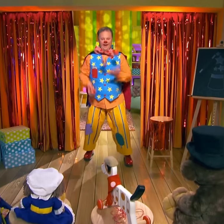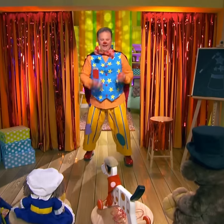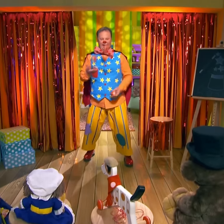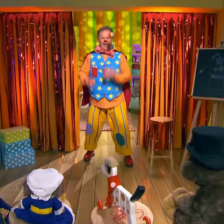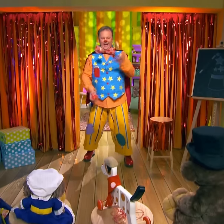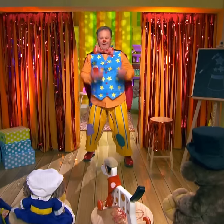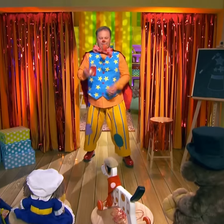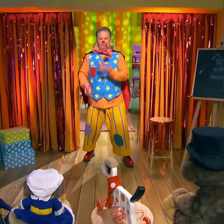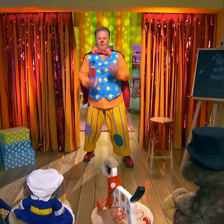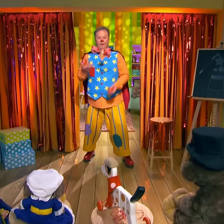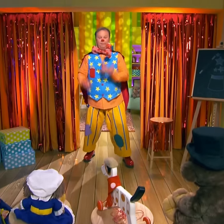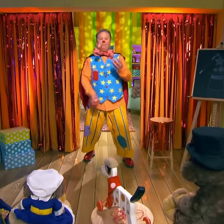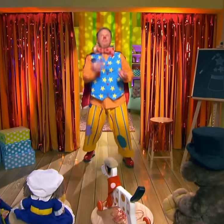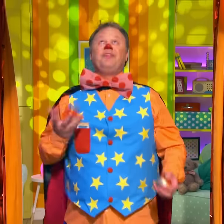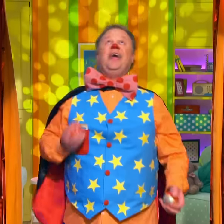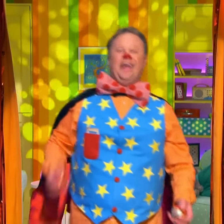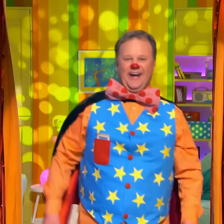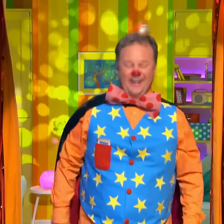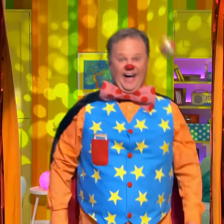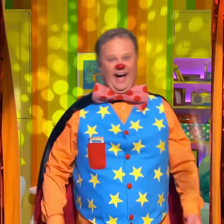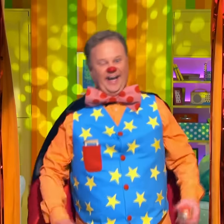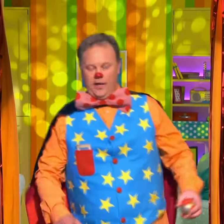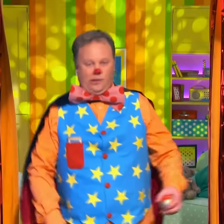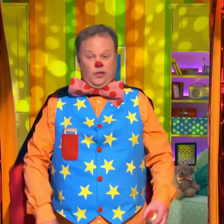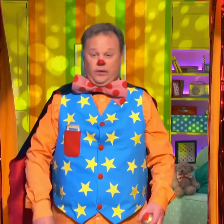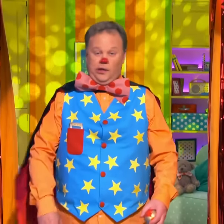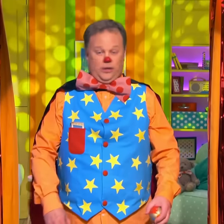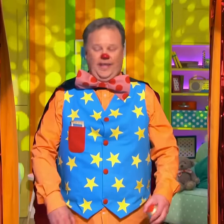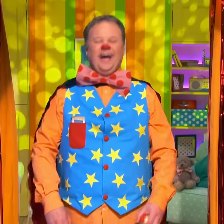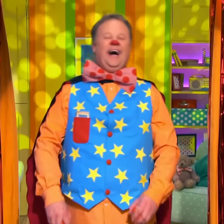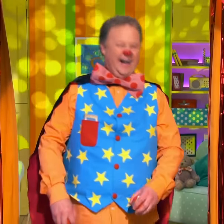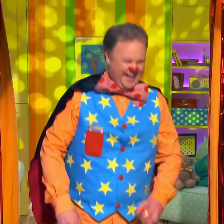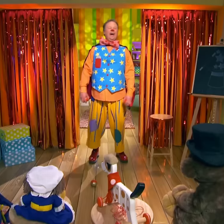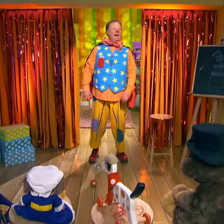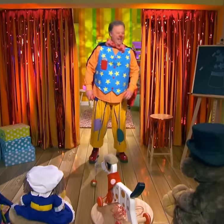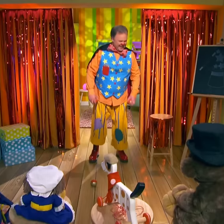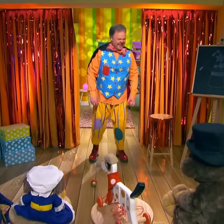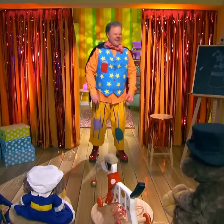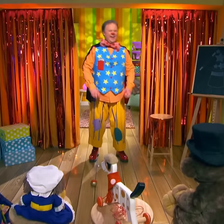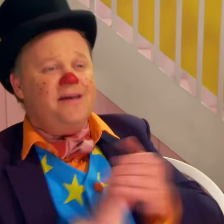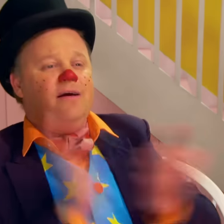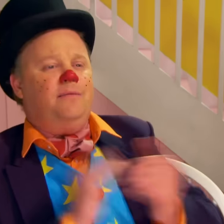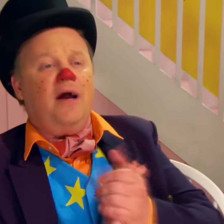Hey, up, up, up, up, hey, up, up, up, ready, up, up, up, up, up, thank you! Thank you!